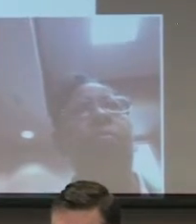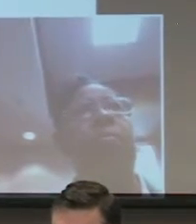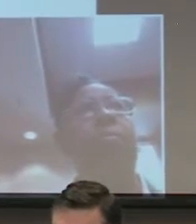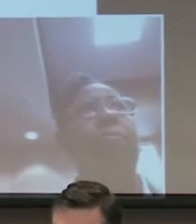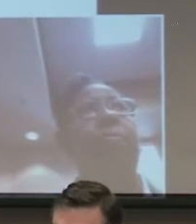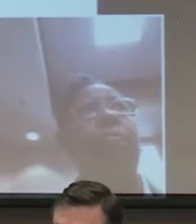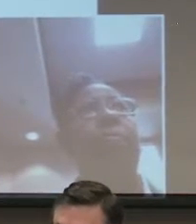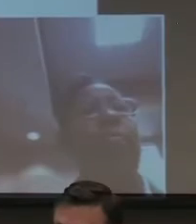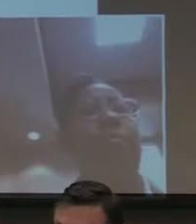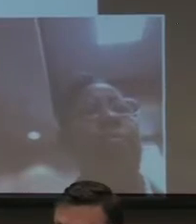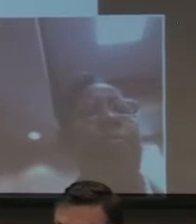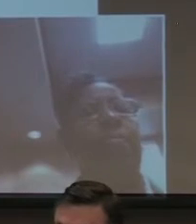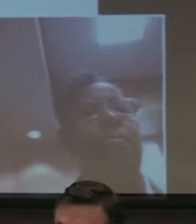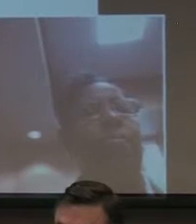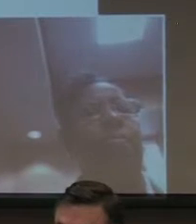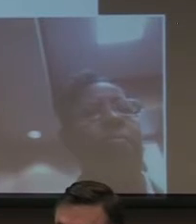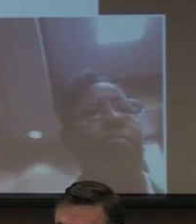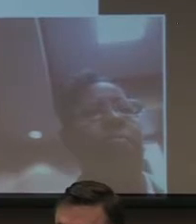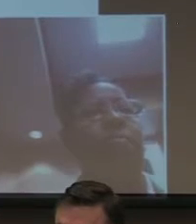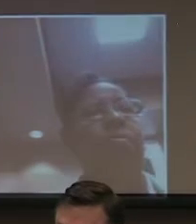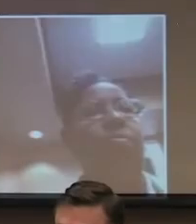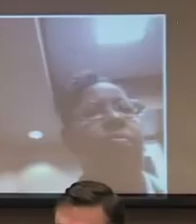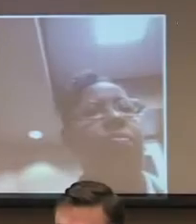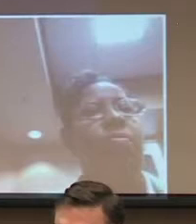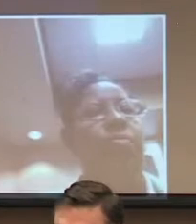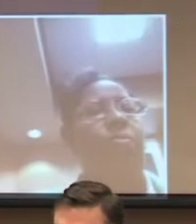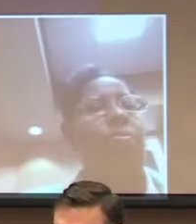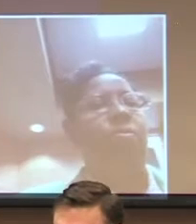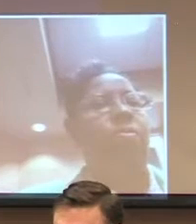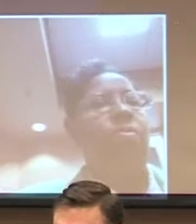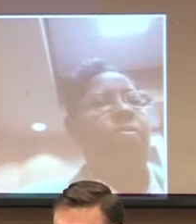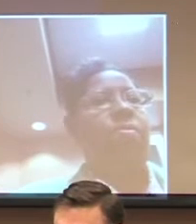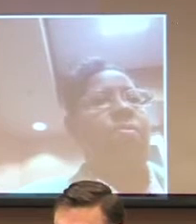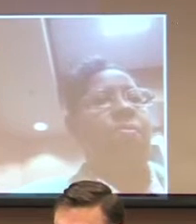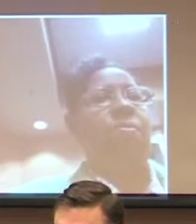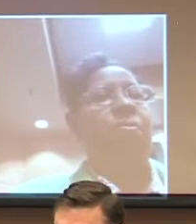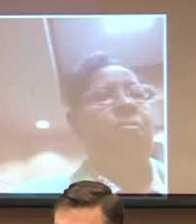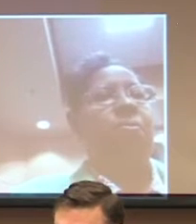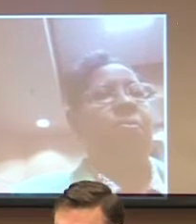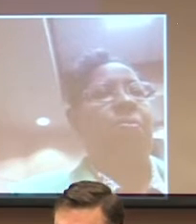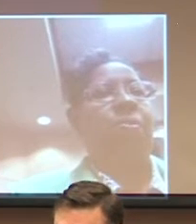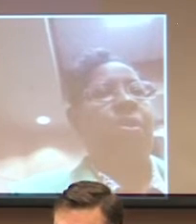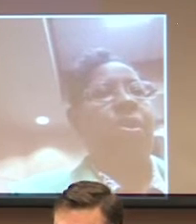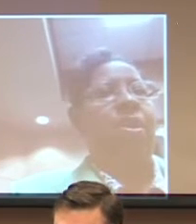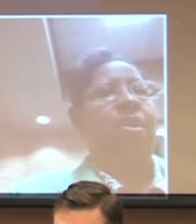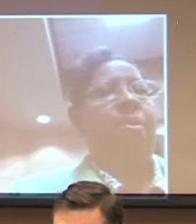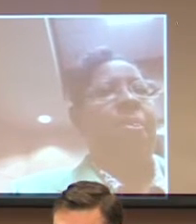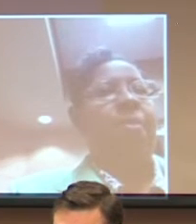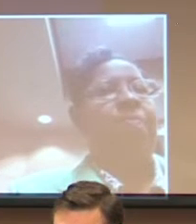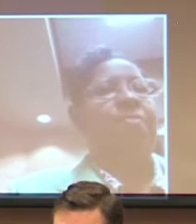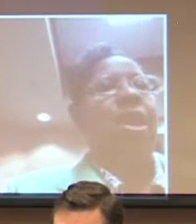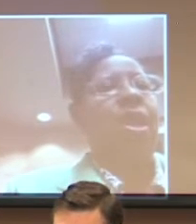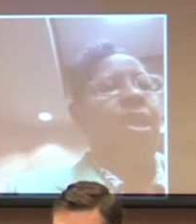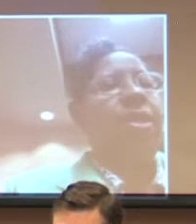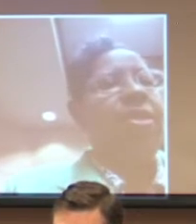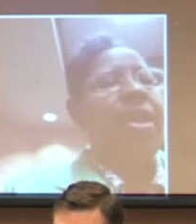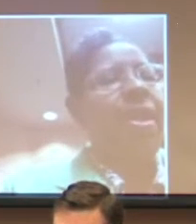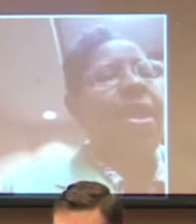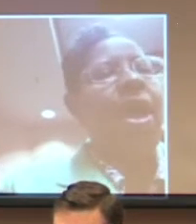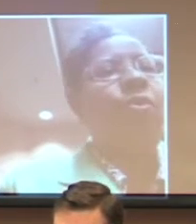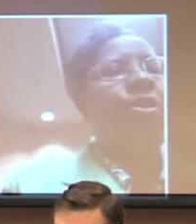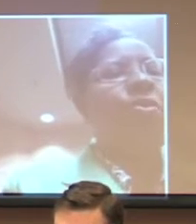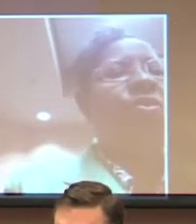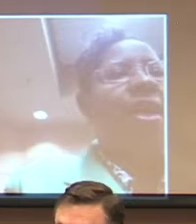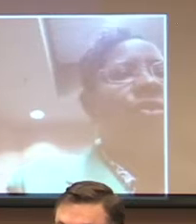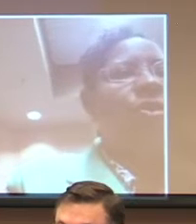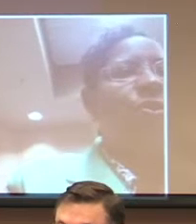to appear. And once they appear. Hello, this is Katia. I'm going to be interpreting today's session. Yes, Katia, how are you this